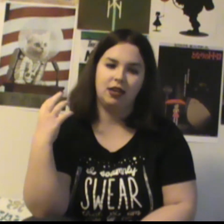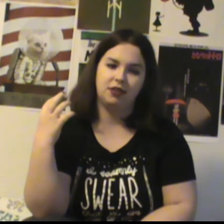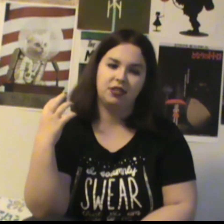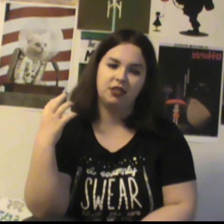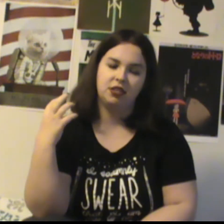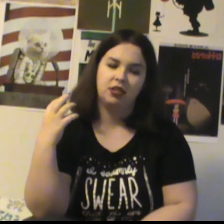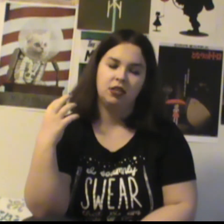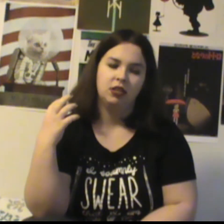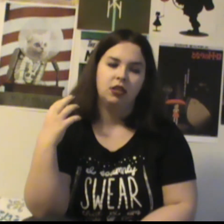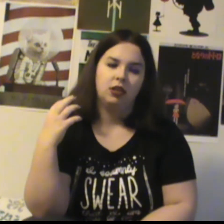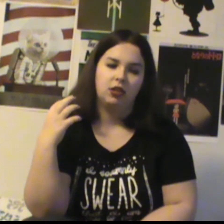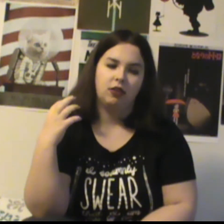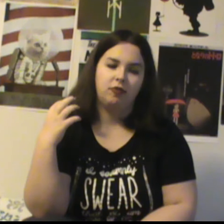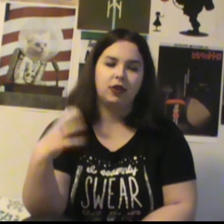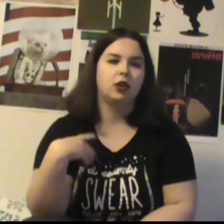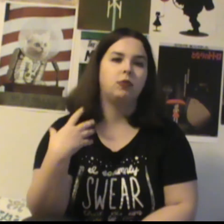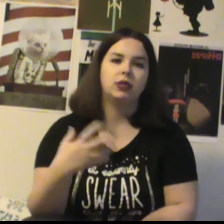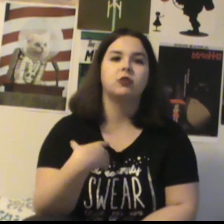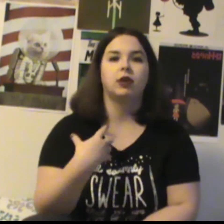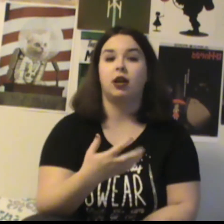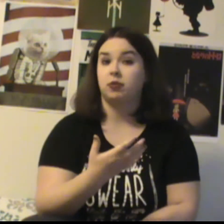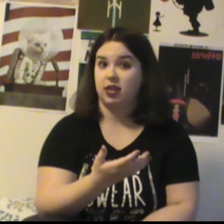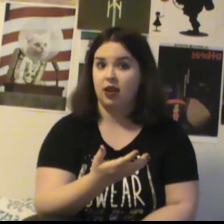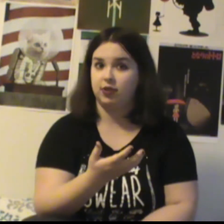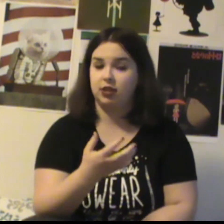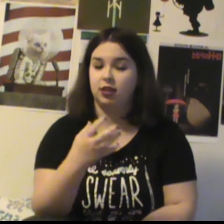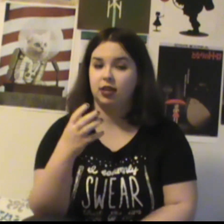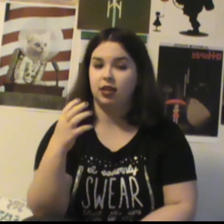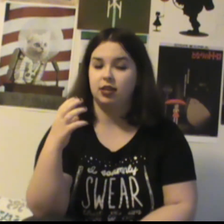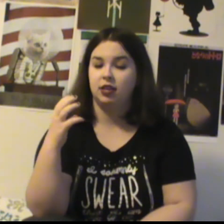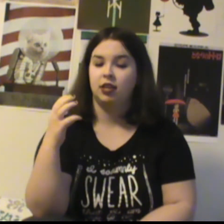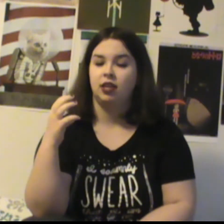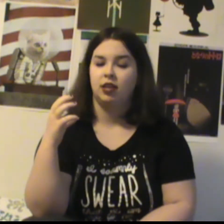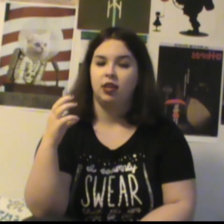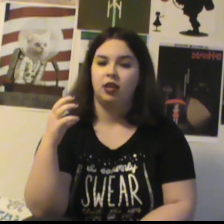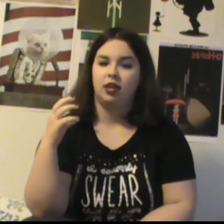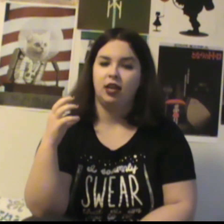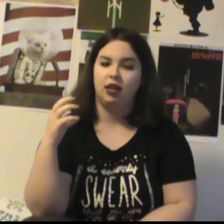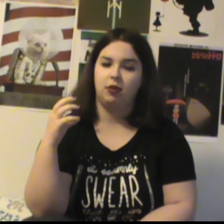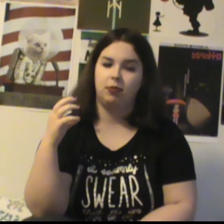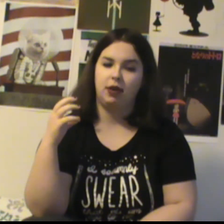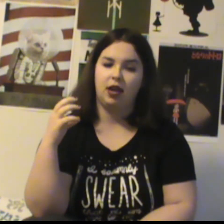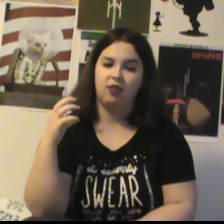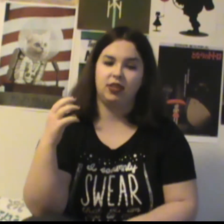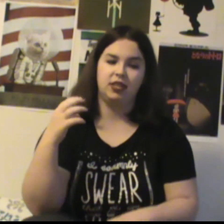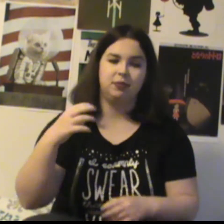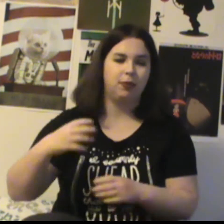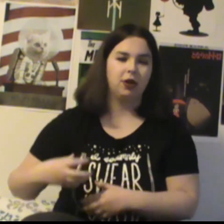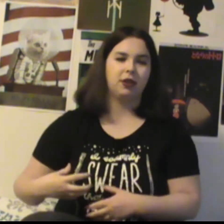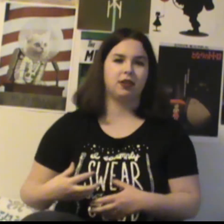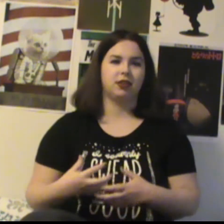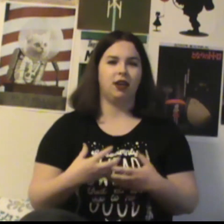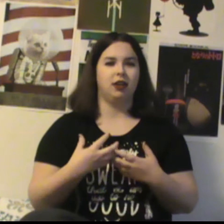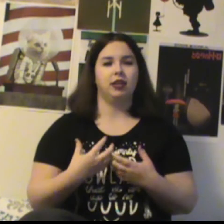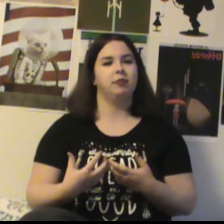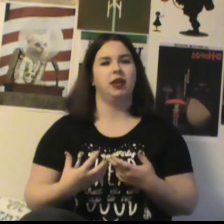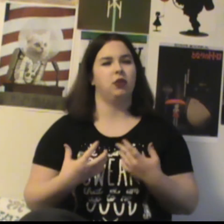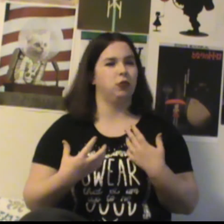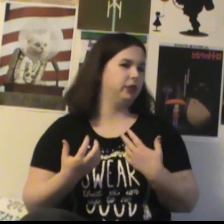and figure out what's going on with Gavin, and him having this mark on him that only